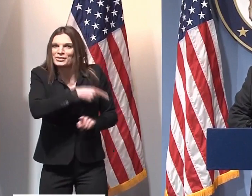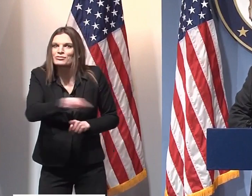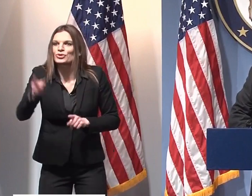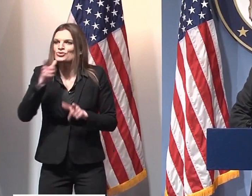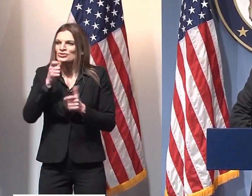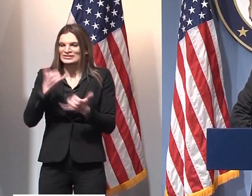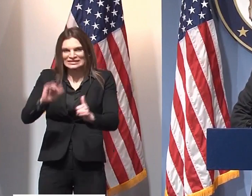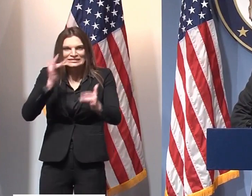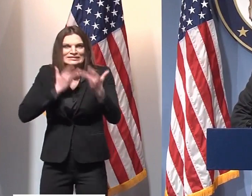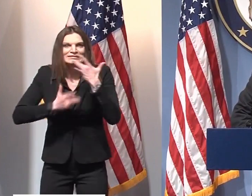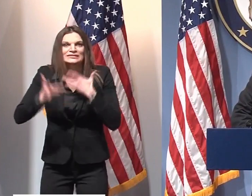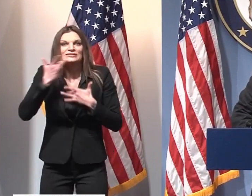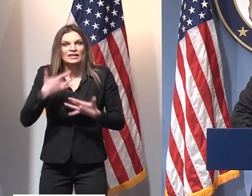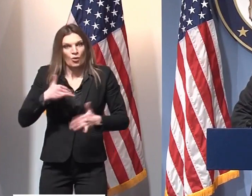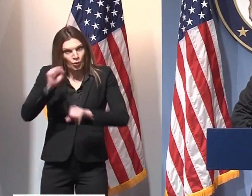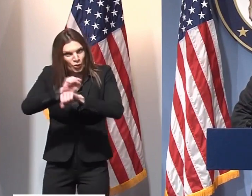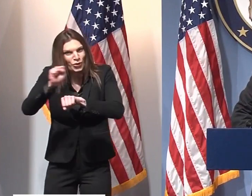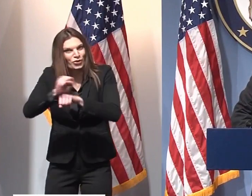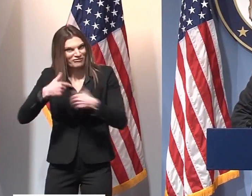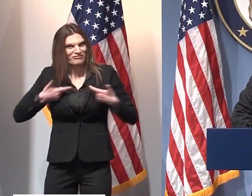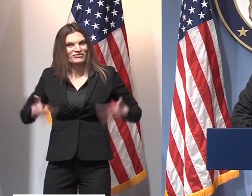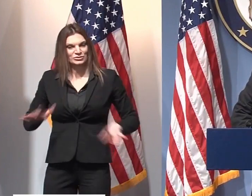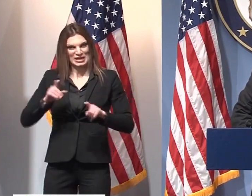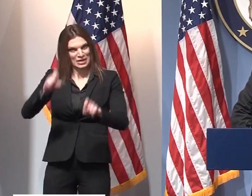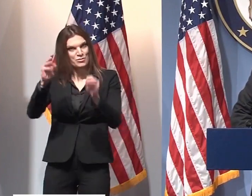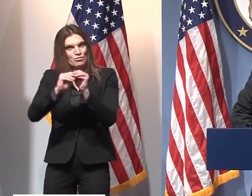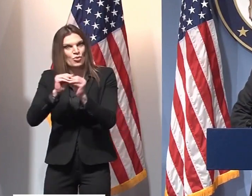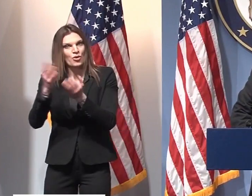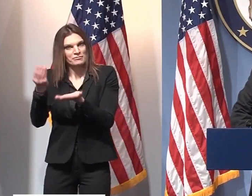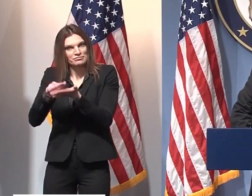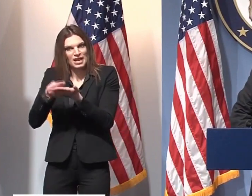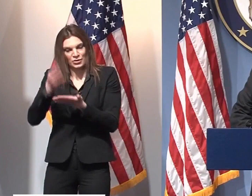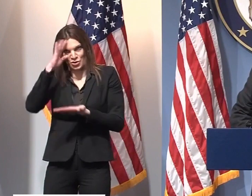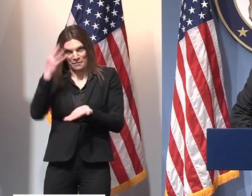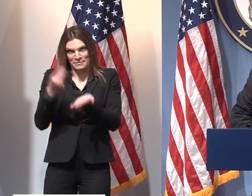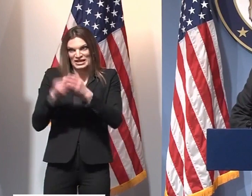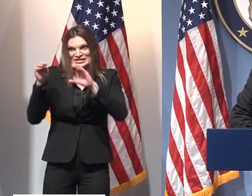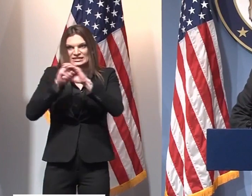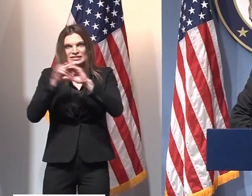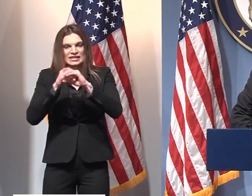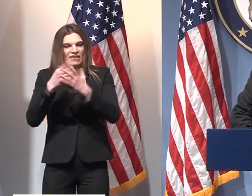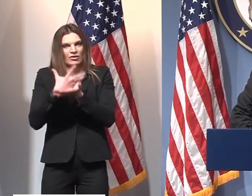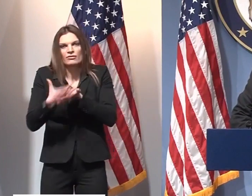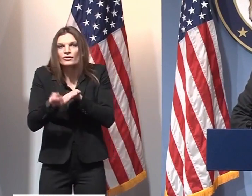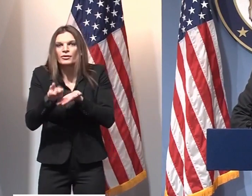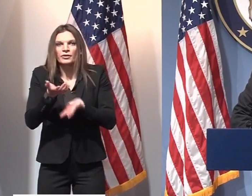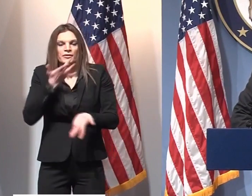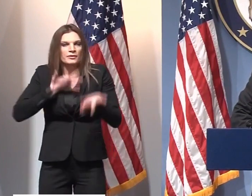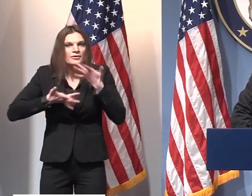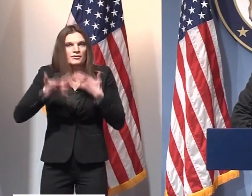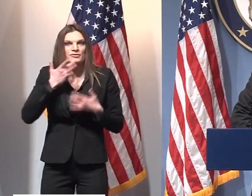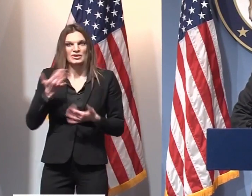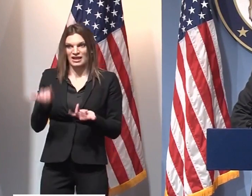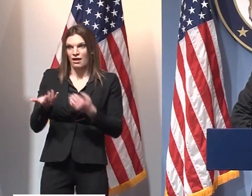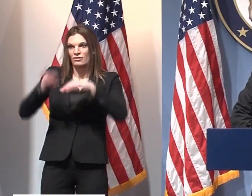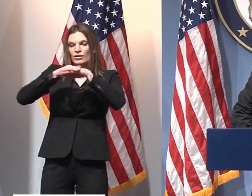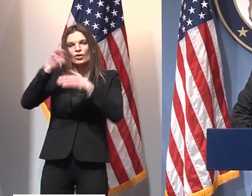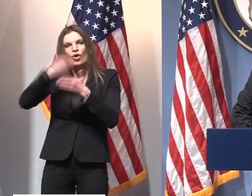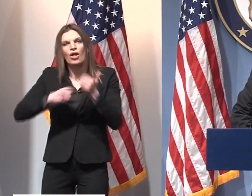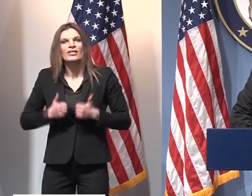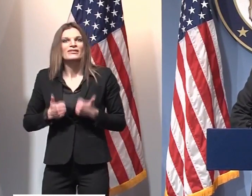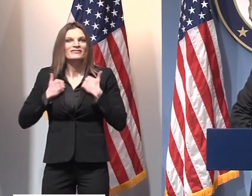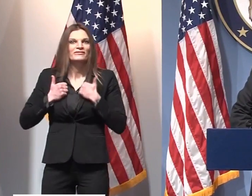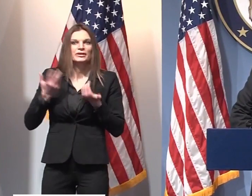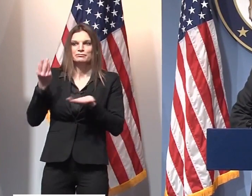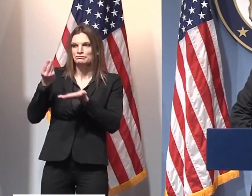know that low wages, reduced work hours, and depleting savings combined with increased cost of living have made